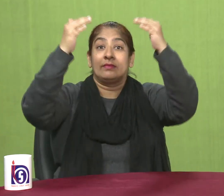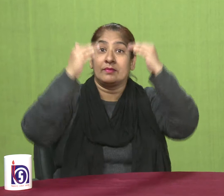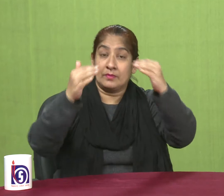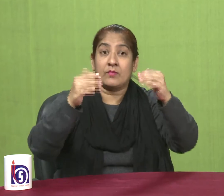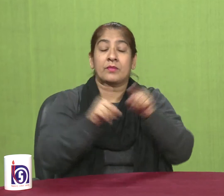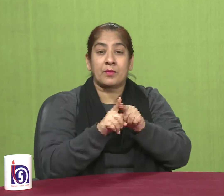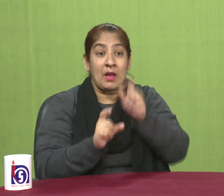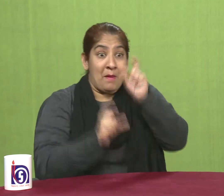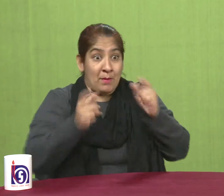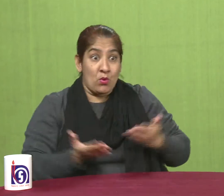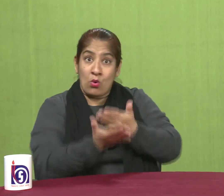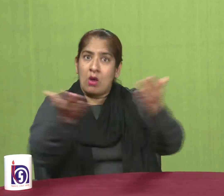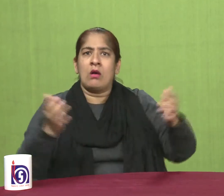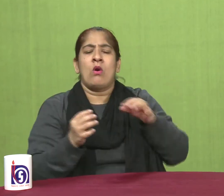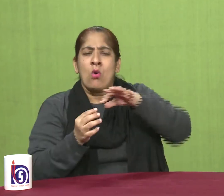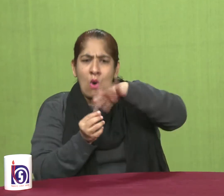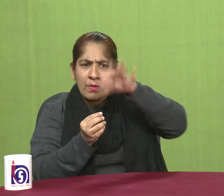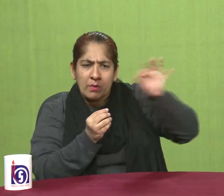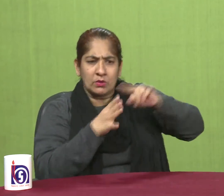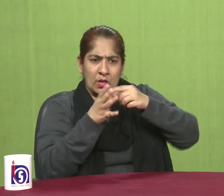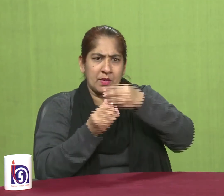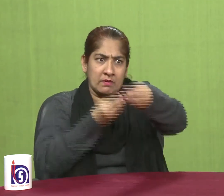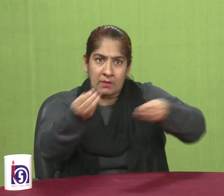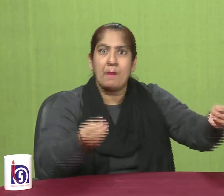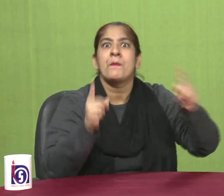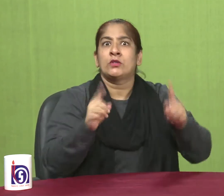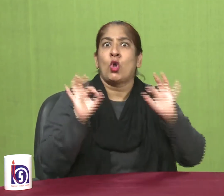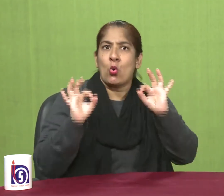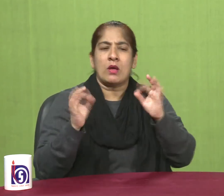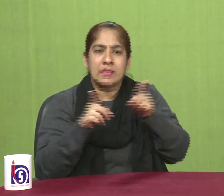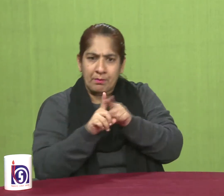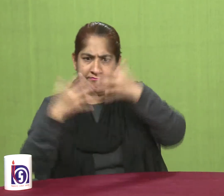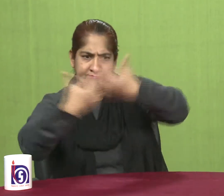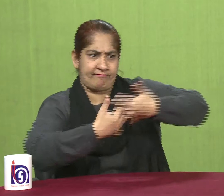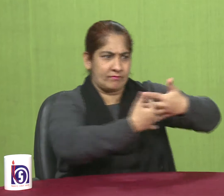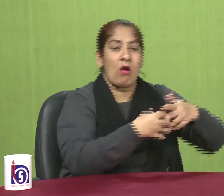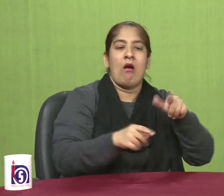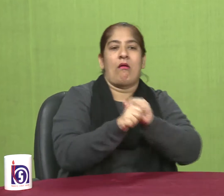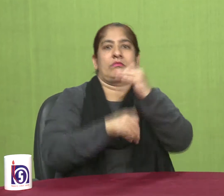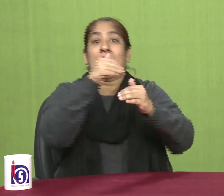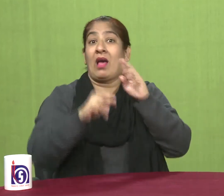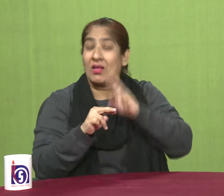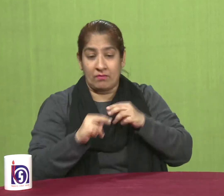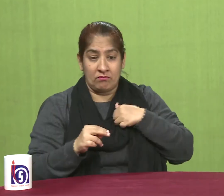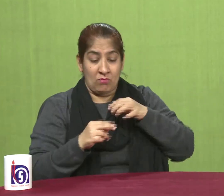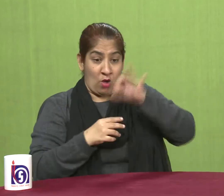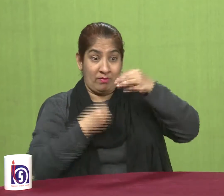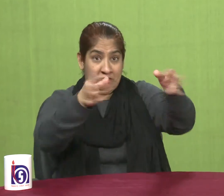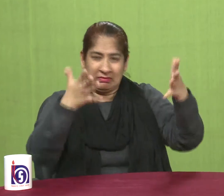It generates employment and a lot of opportunities for the people for their own good, which